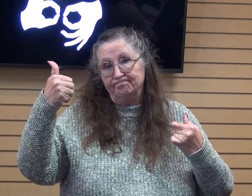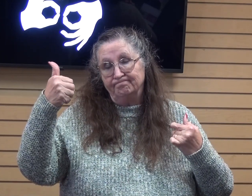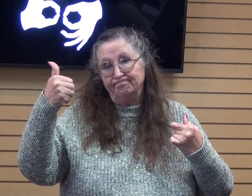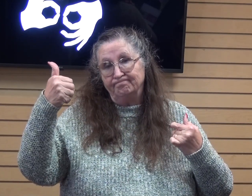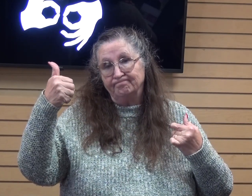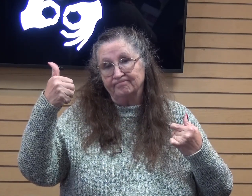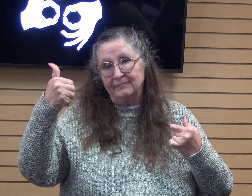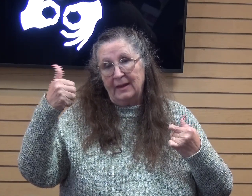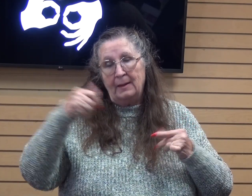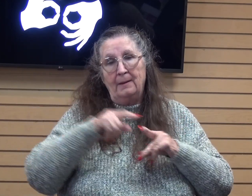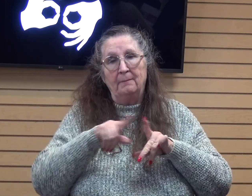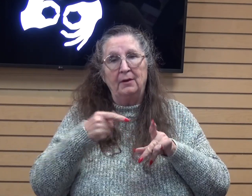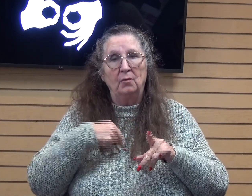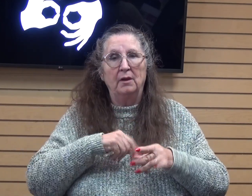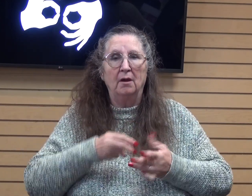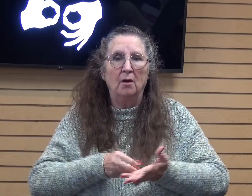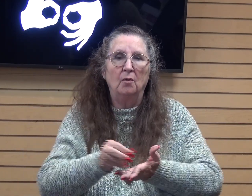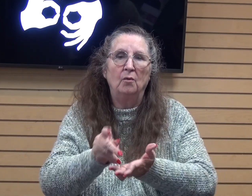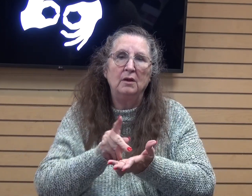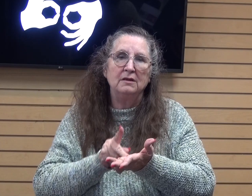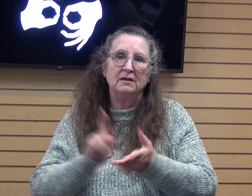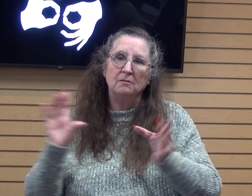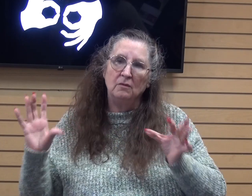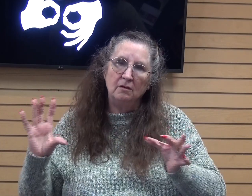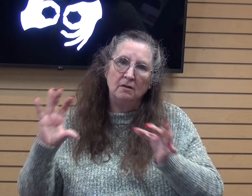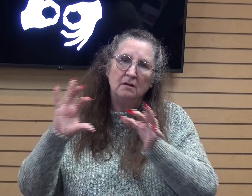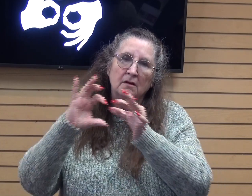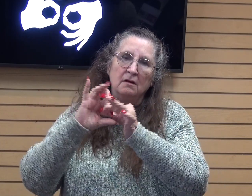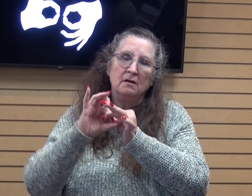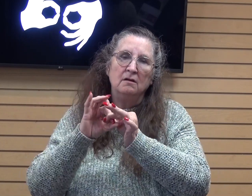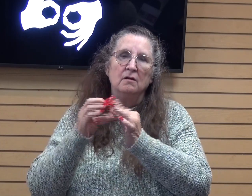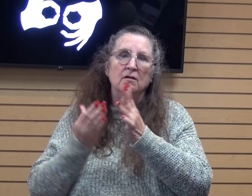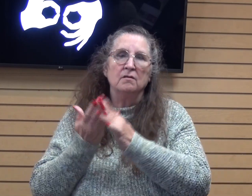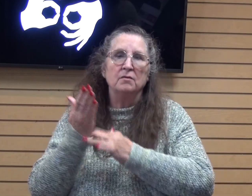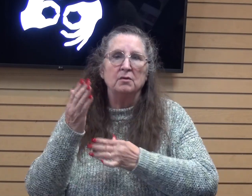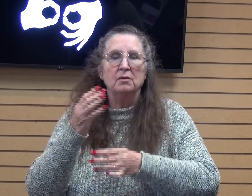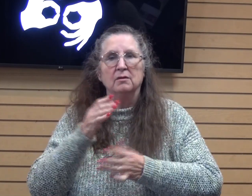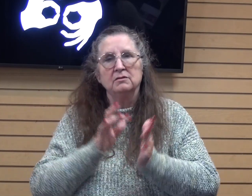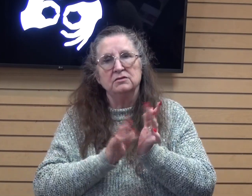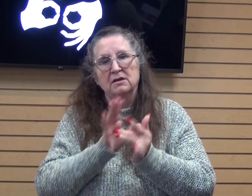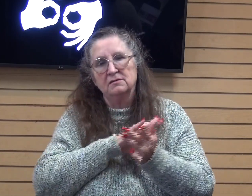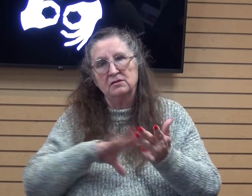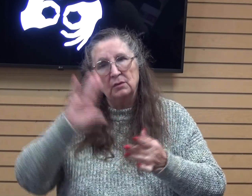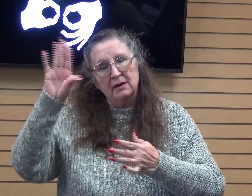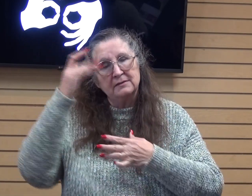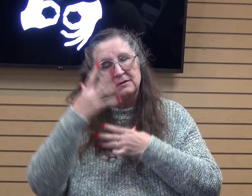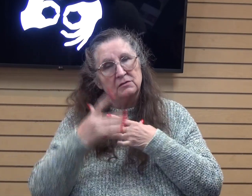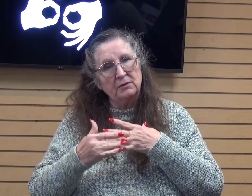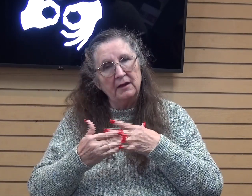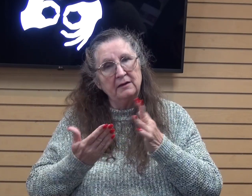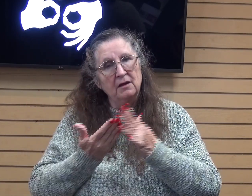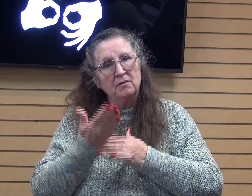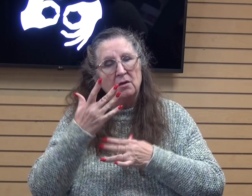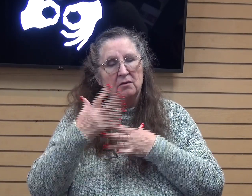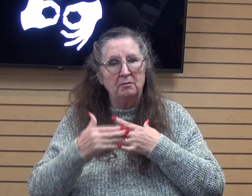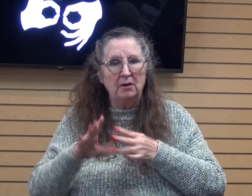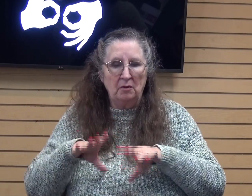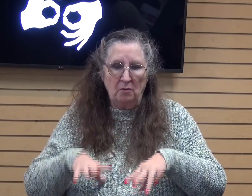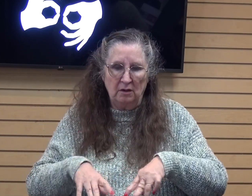Yet we are all redeemed by the blood of Christ, and through that blood, we are adopted back into God's